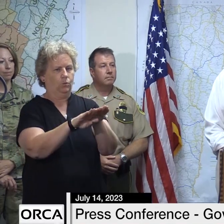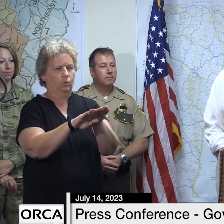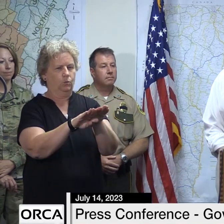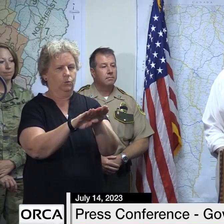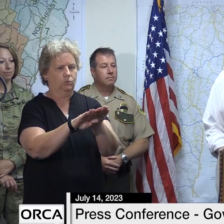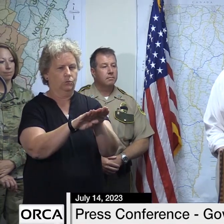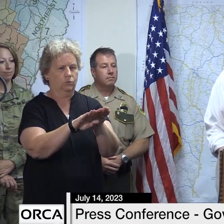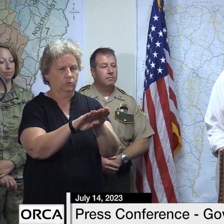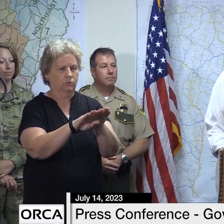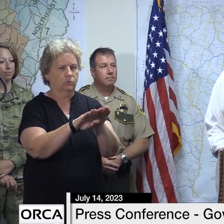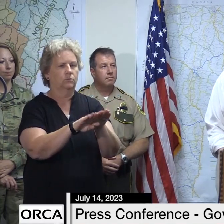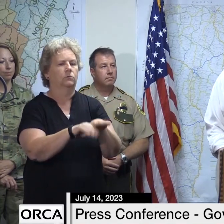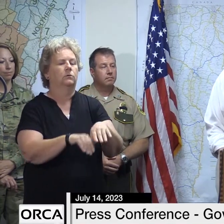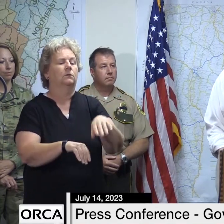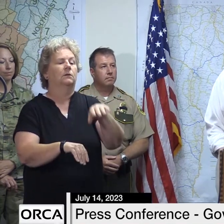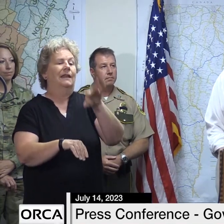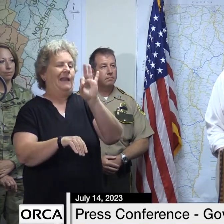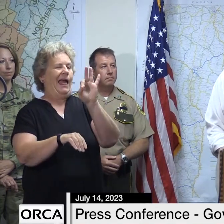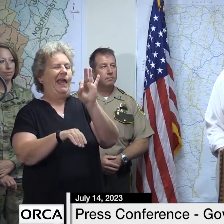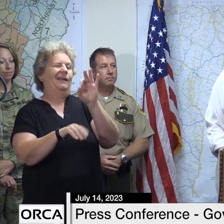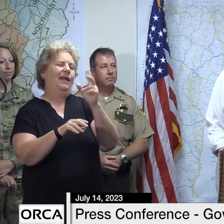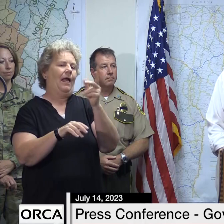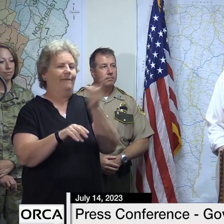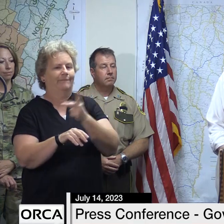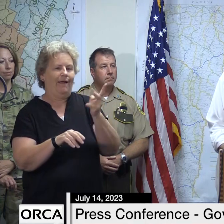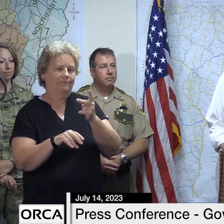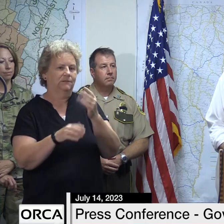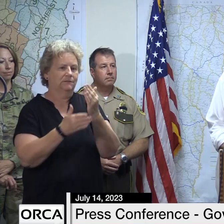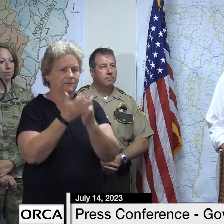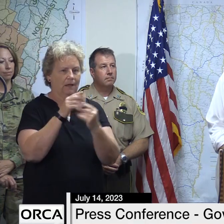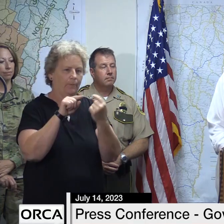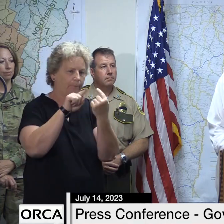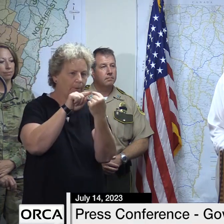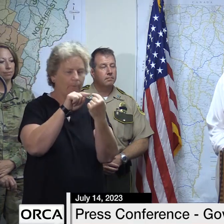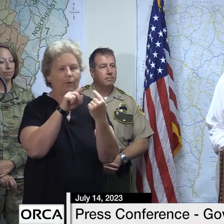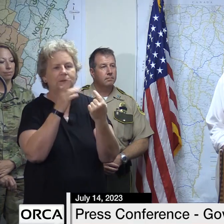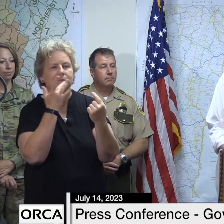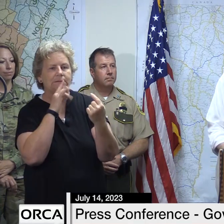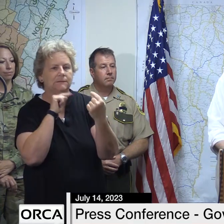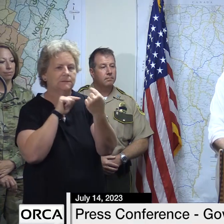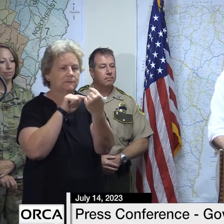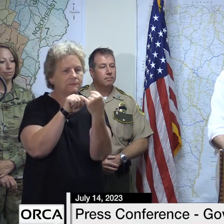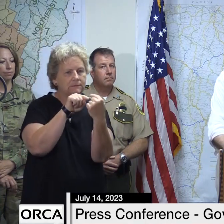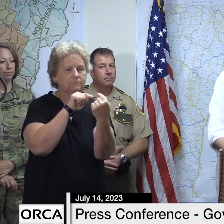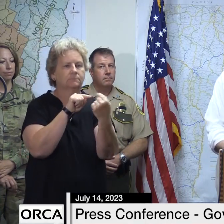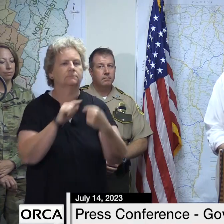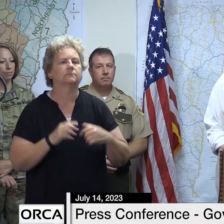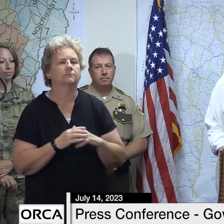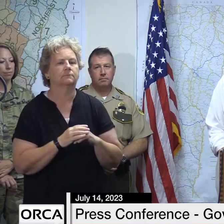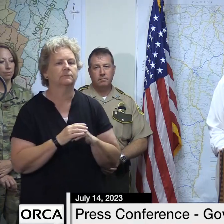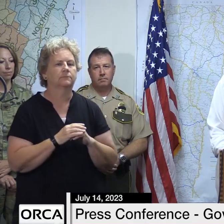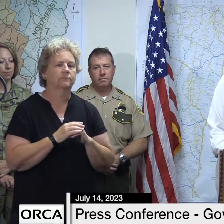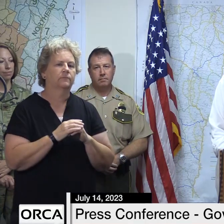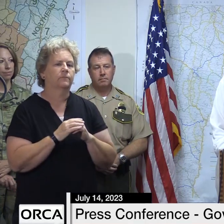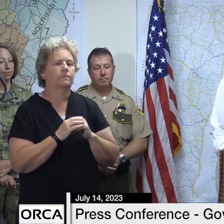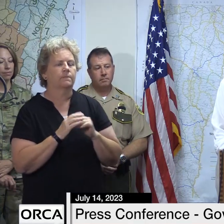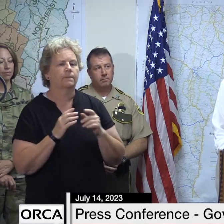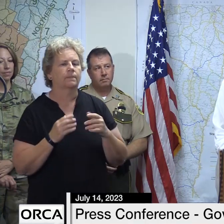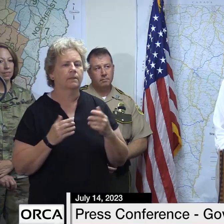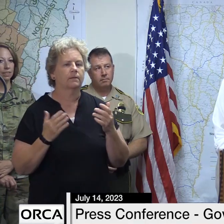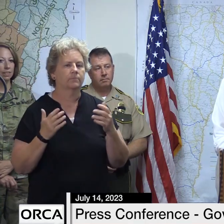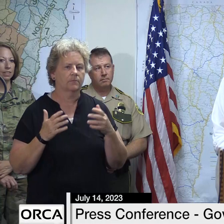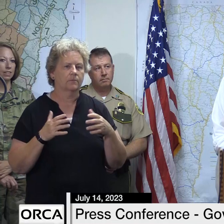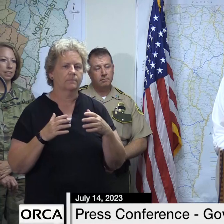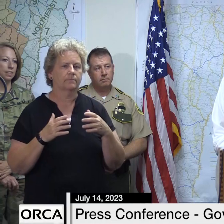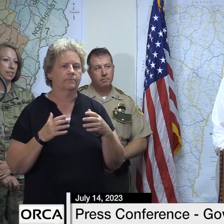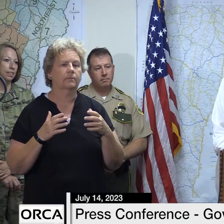closed. And I would like to take a moment to share with you an enormous amount of effort over the last 48